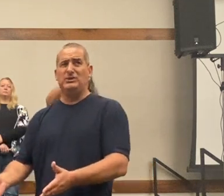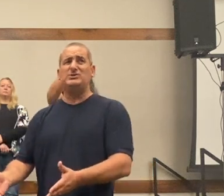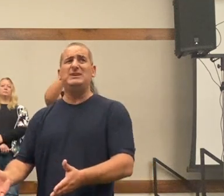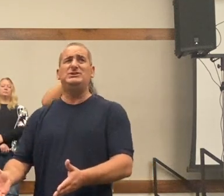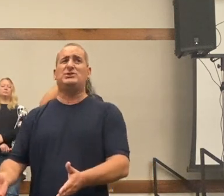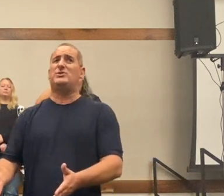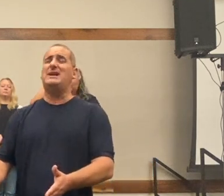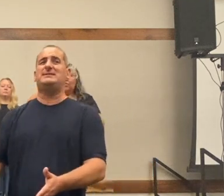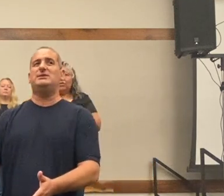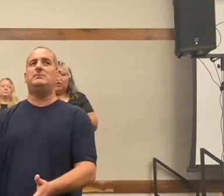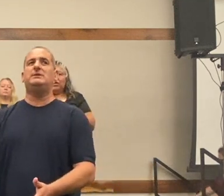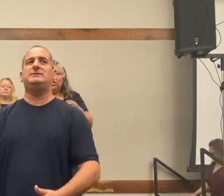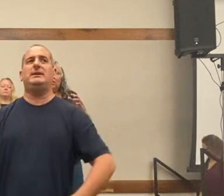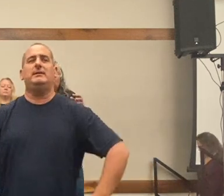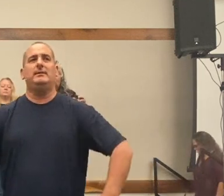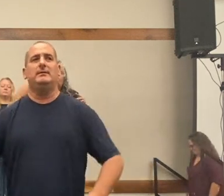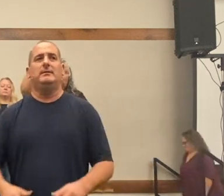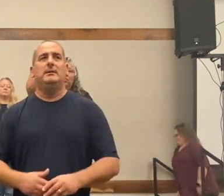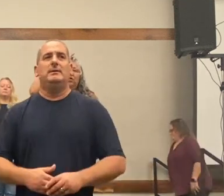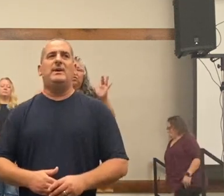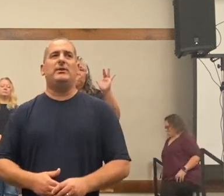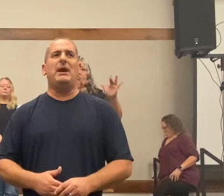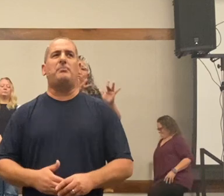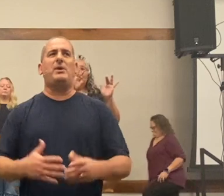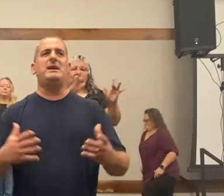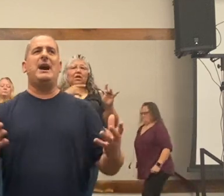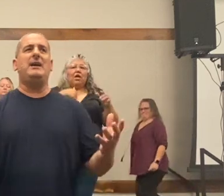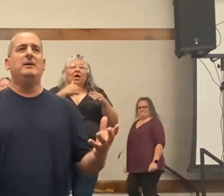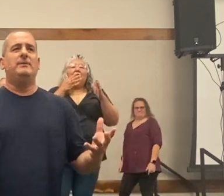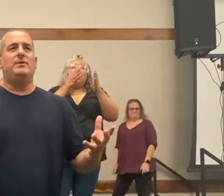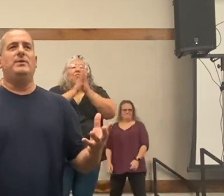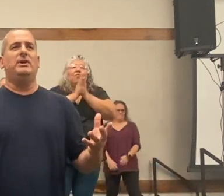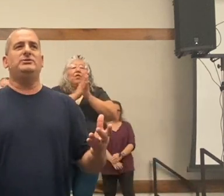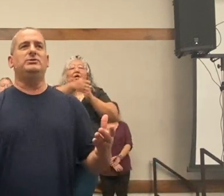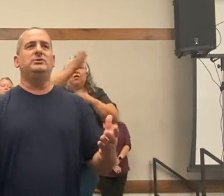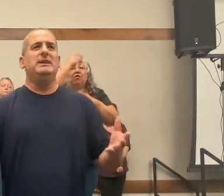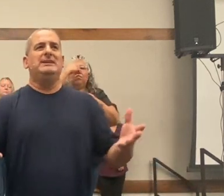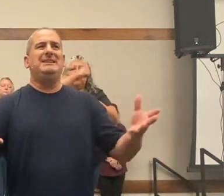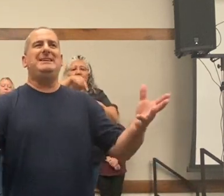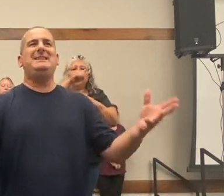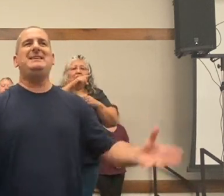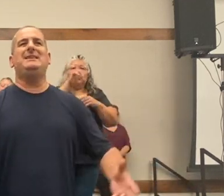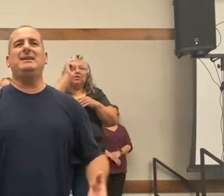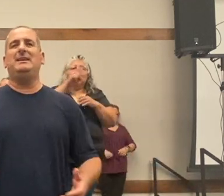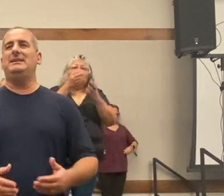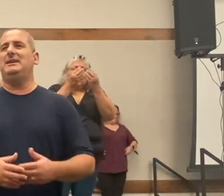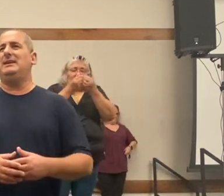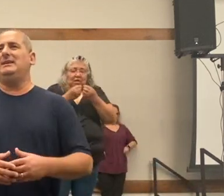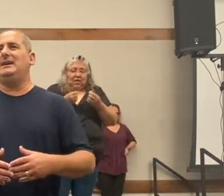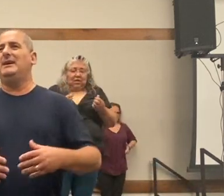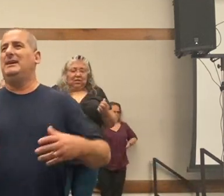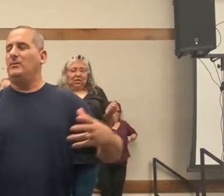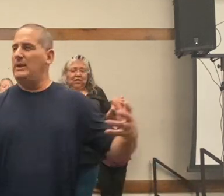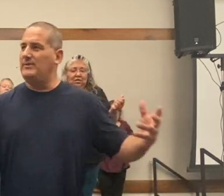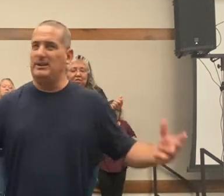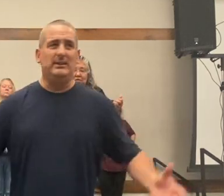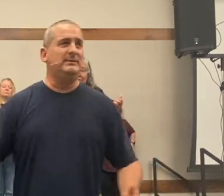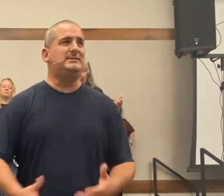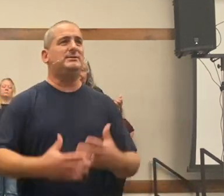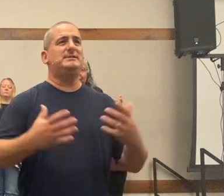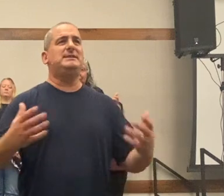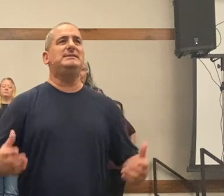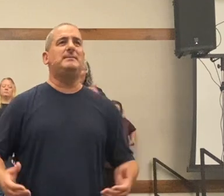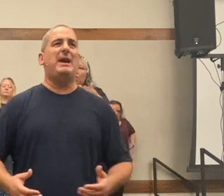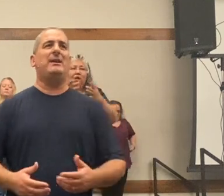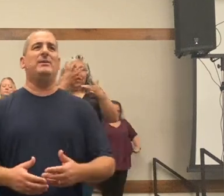for those who need your grace and your mercy. Father, I pray, God, for those who need a healing in whatever